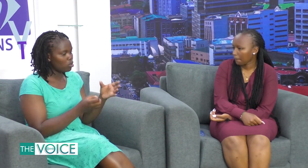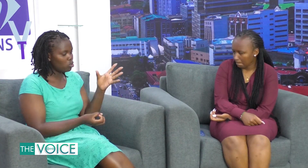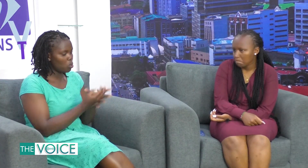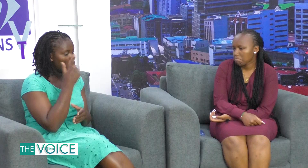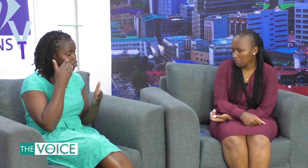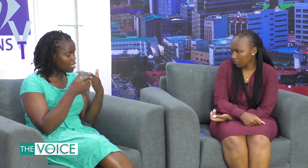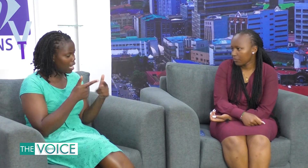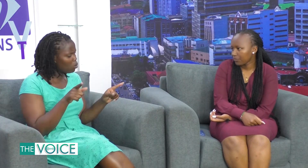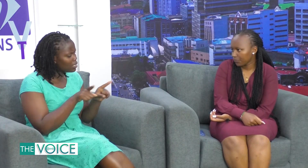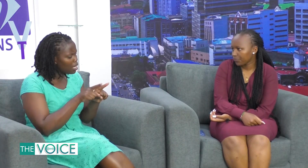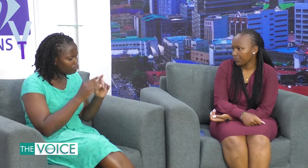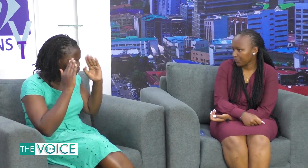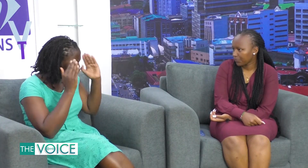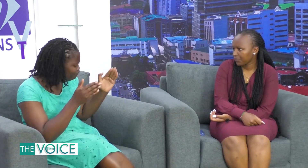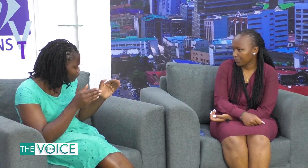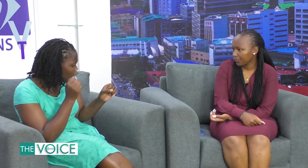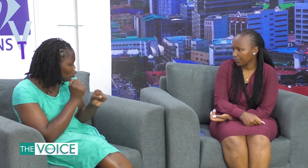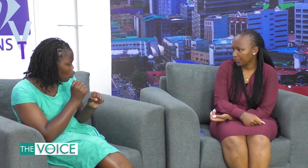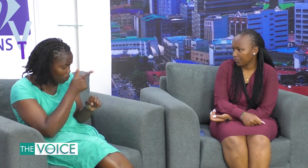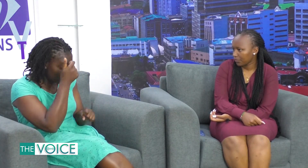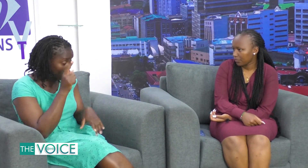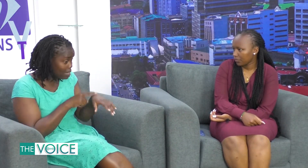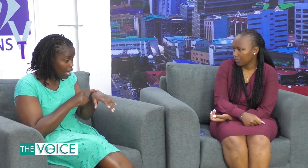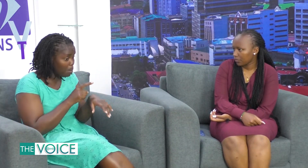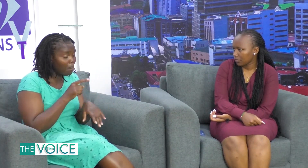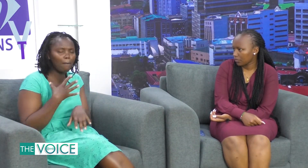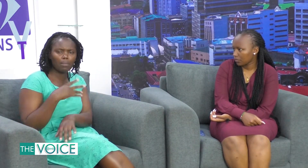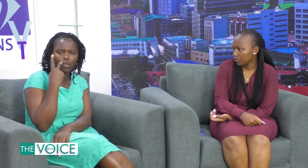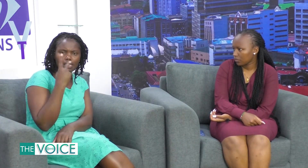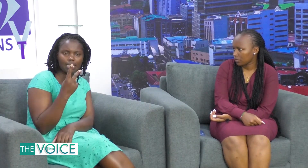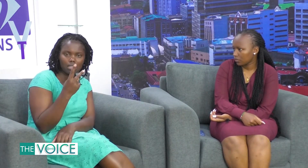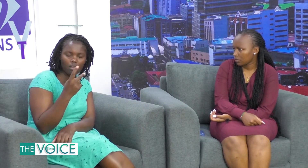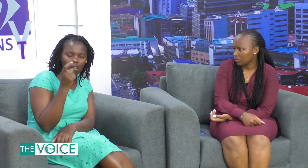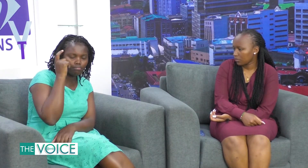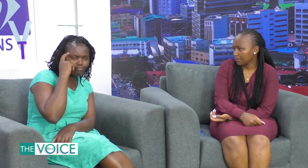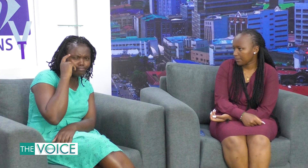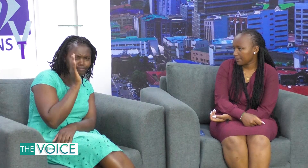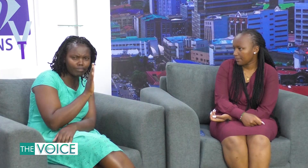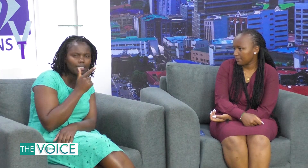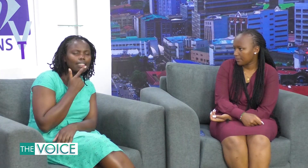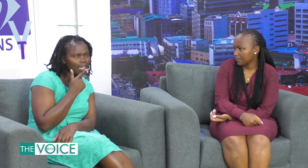us more about your company and how you're focusing on it and what you're doing with it? Because many times we